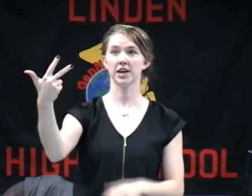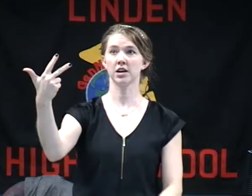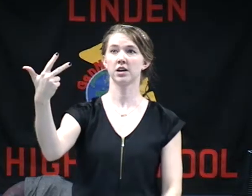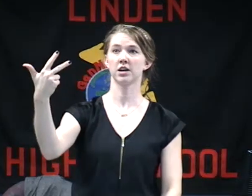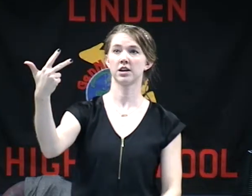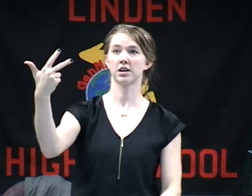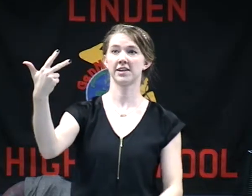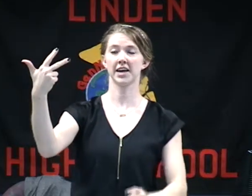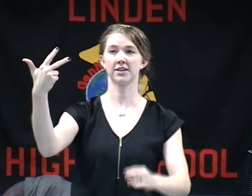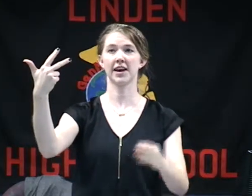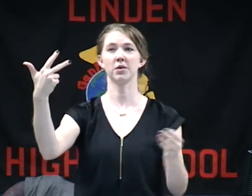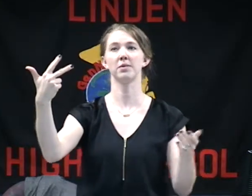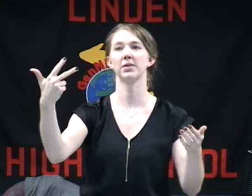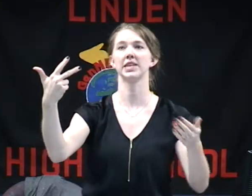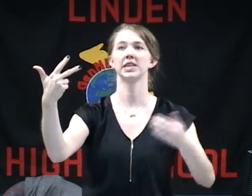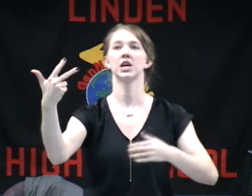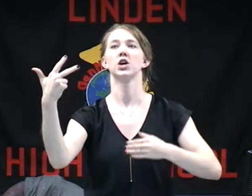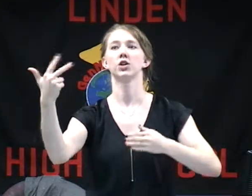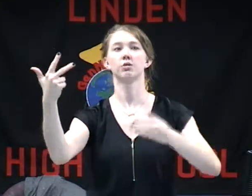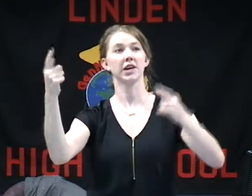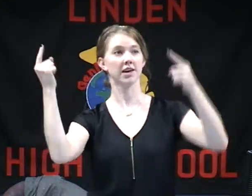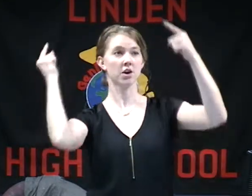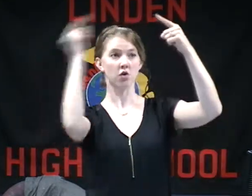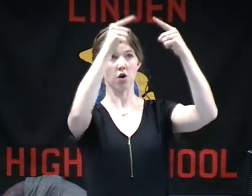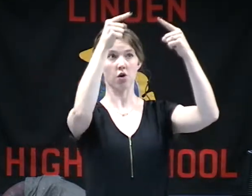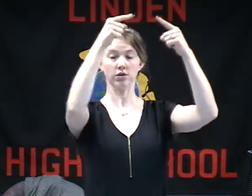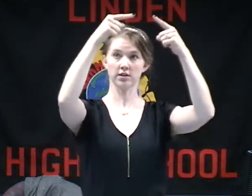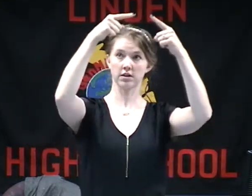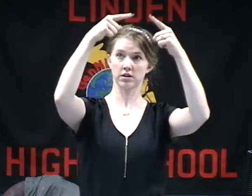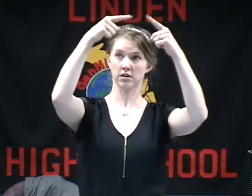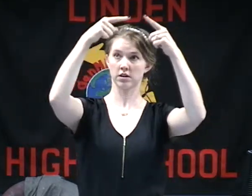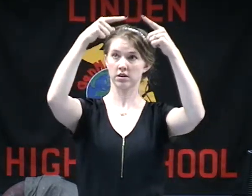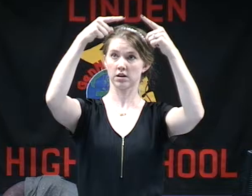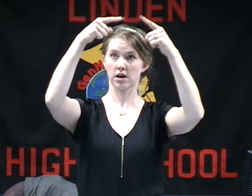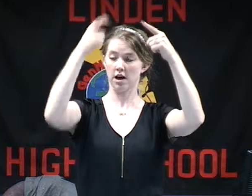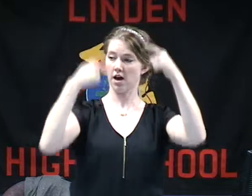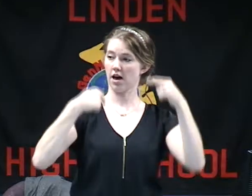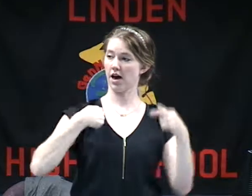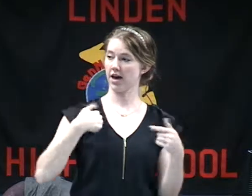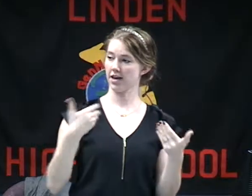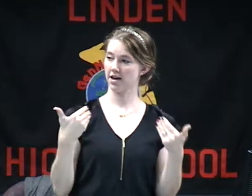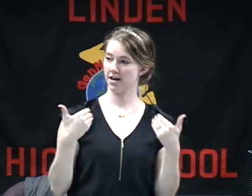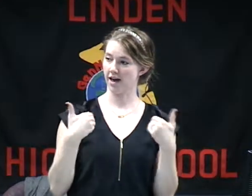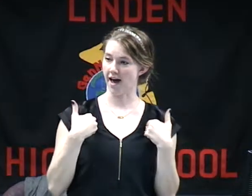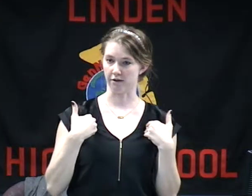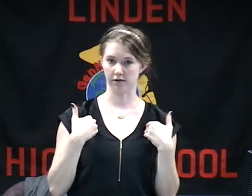3, Tanner, sign with me, please. 3 goals I have.